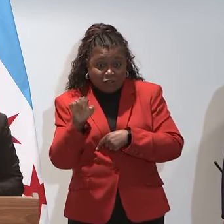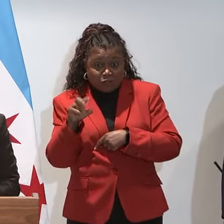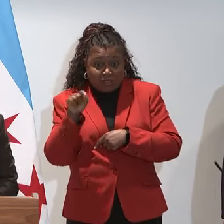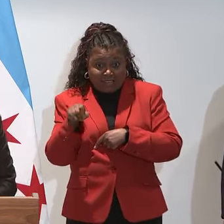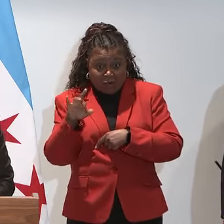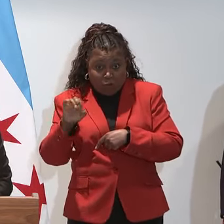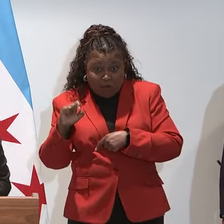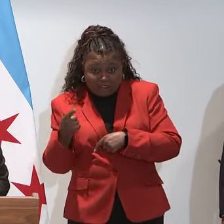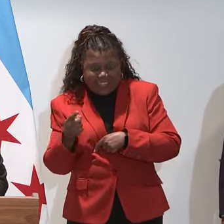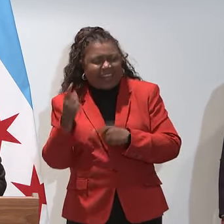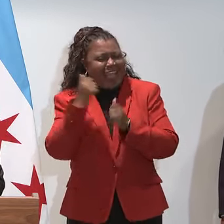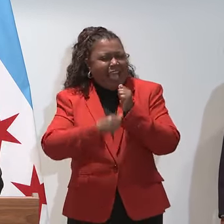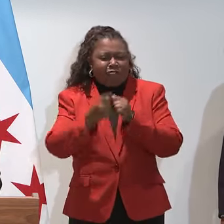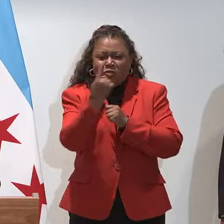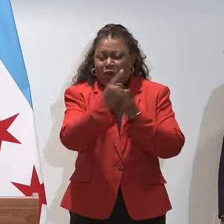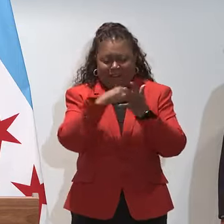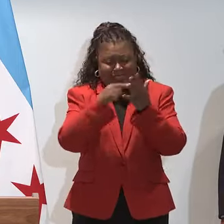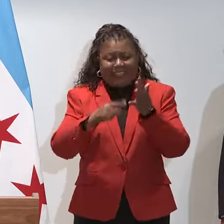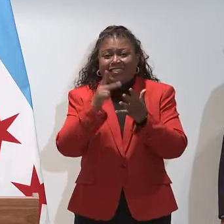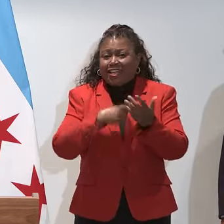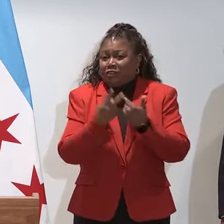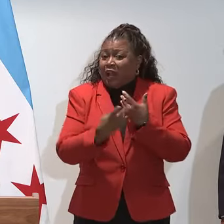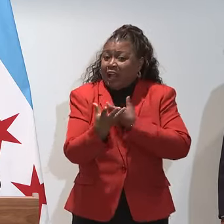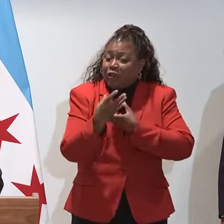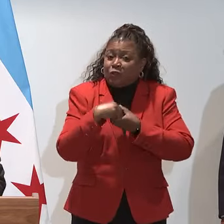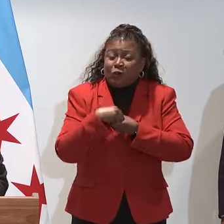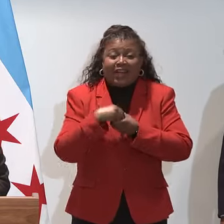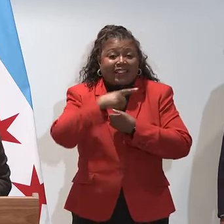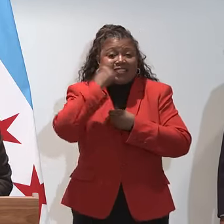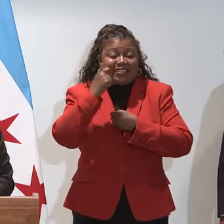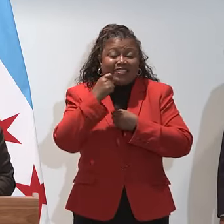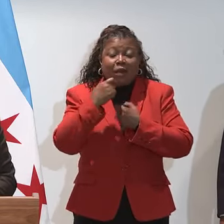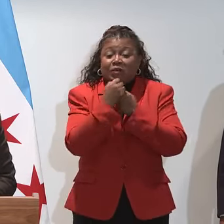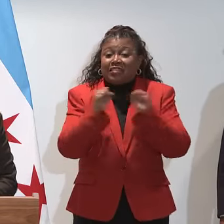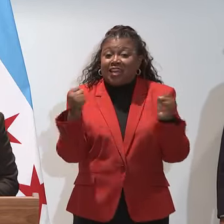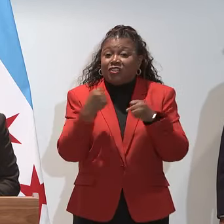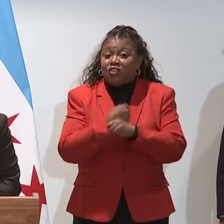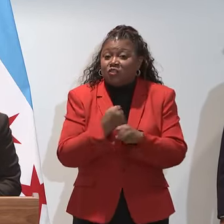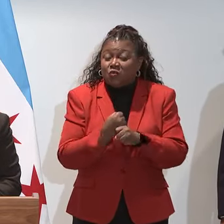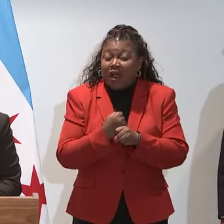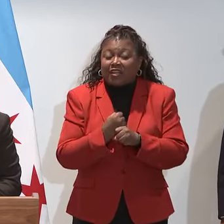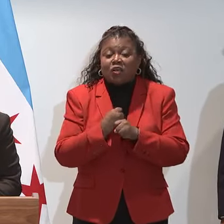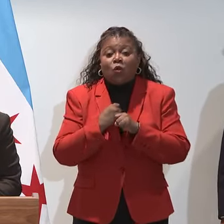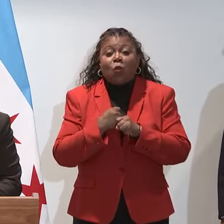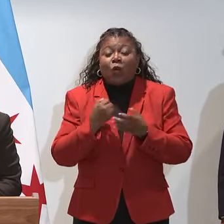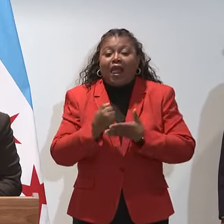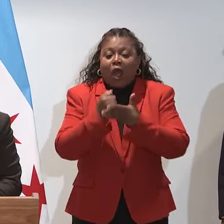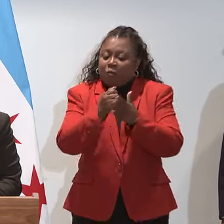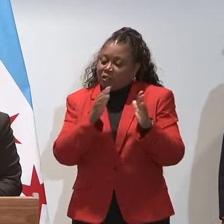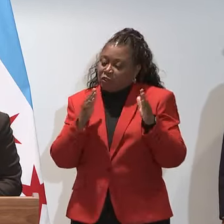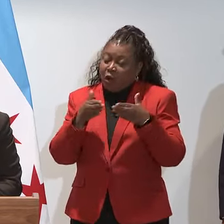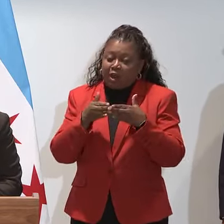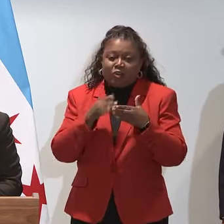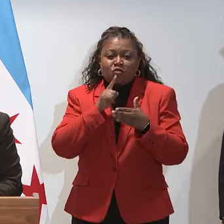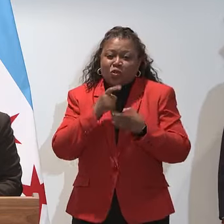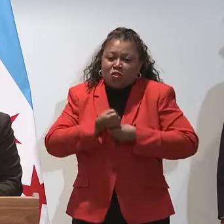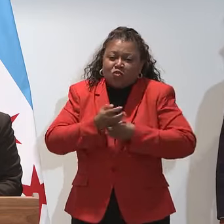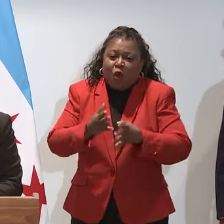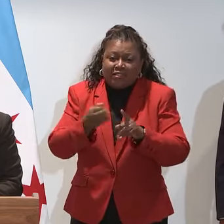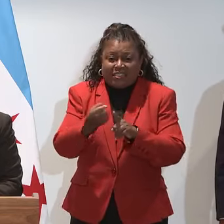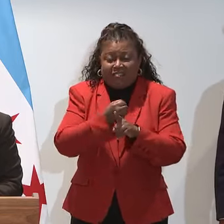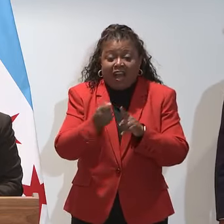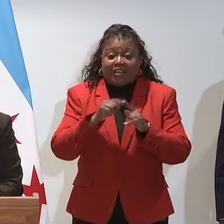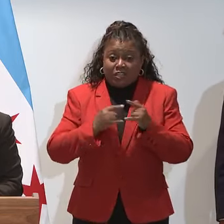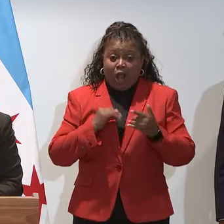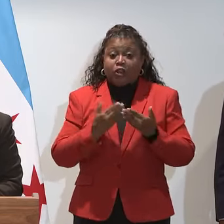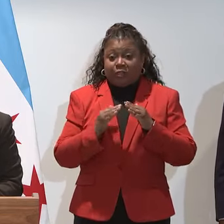myshymyfuture.org. Every single one of these initiatives, including the Summer Safety Strategy, will help us target the root causes of violence